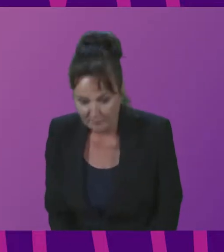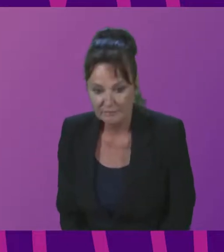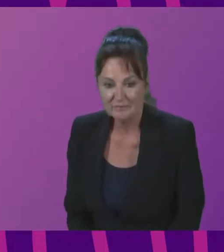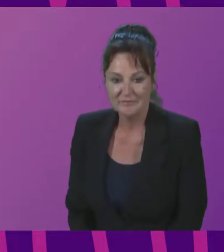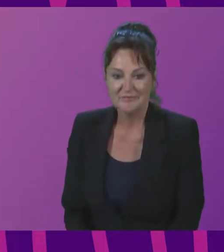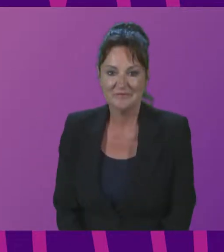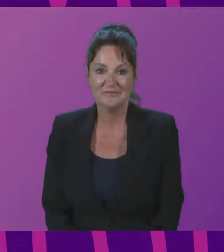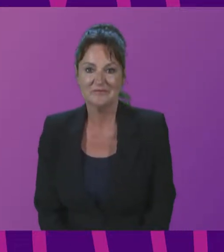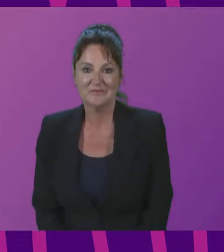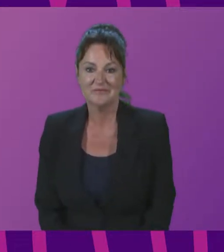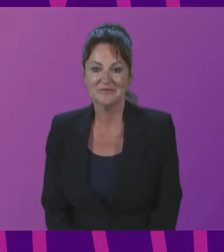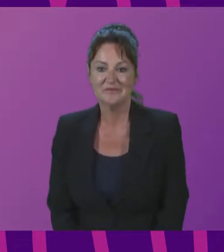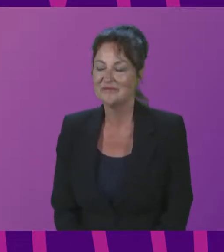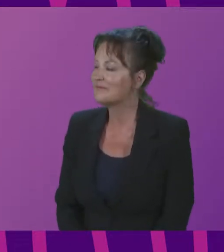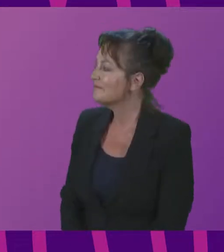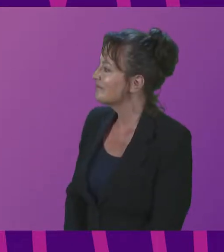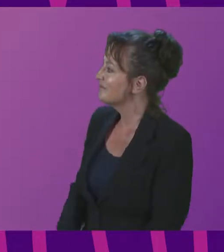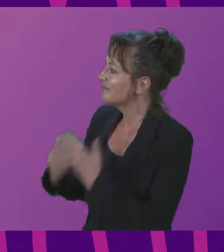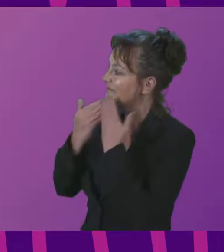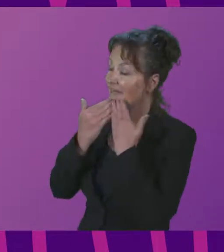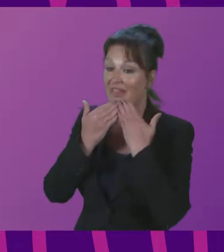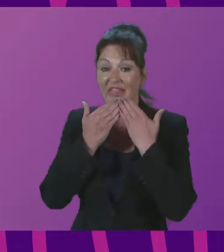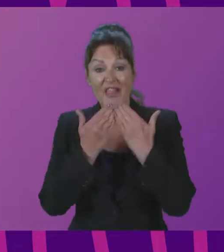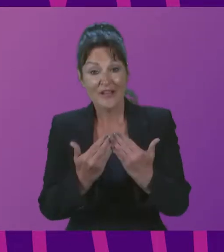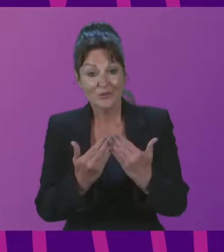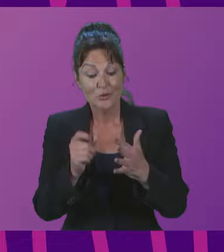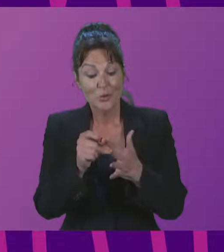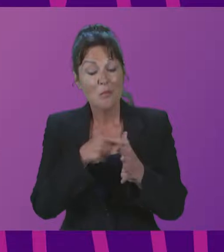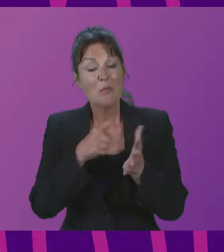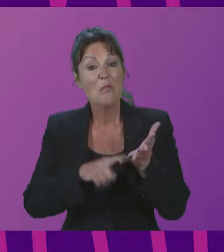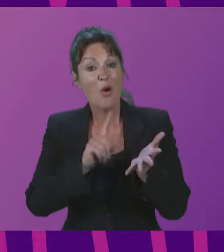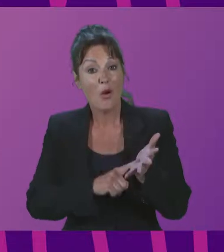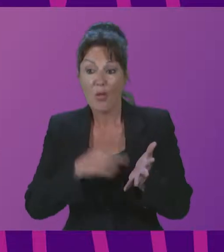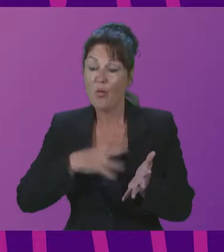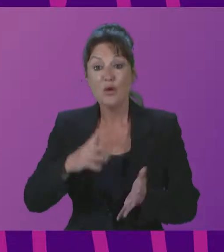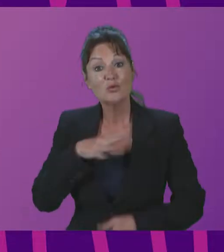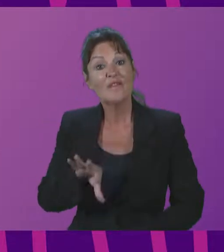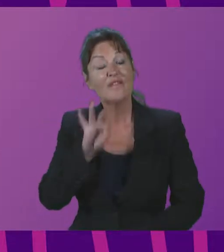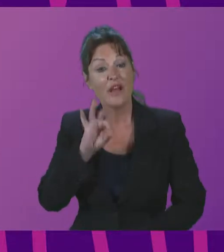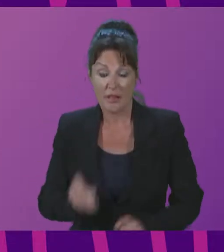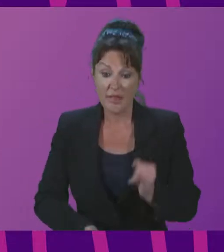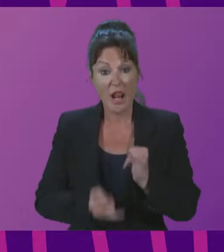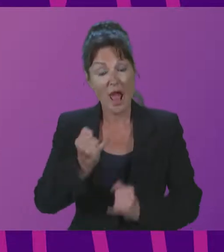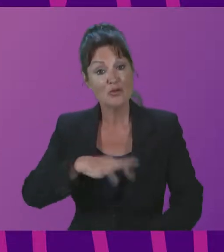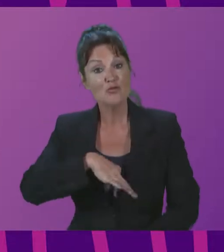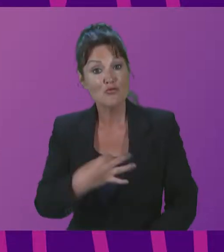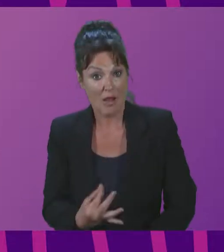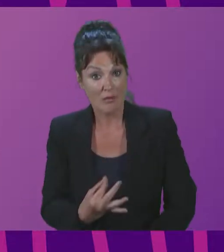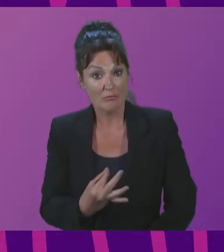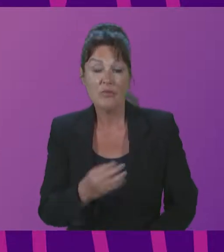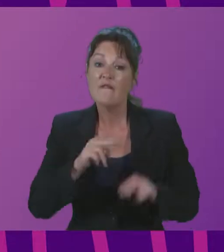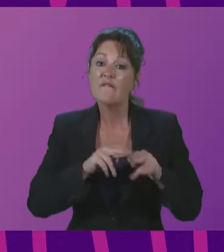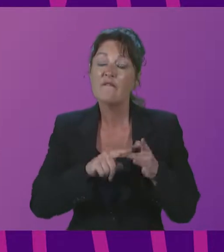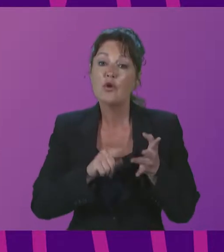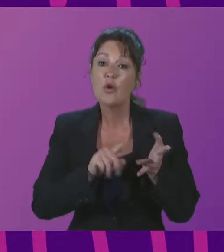Thank you, Paul. I would now like to invite the final lead rapporteur, Fiona Hislop, MSP, member of the Scottish Parliament since